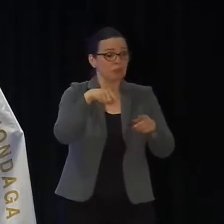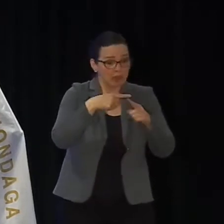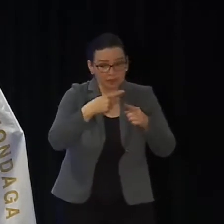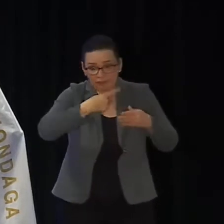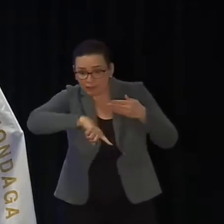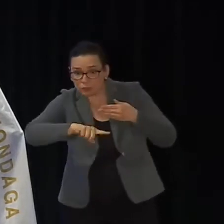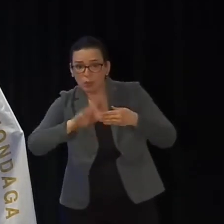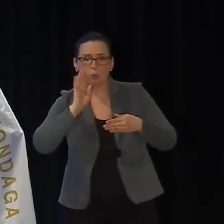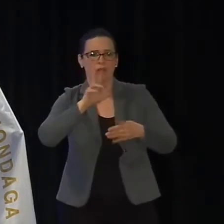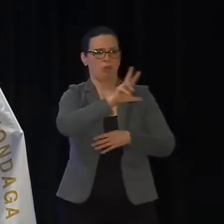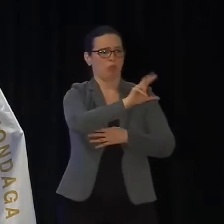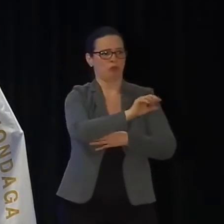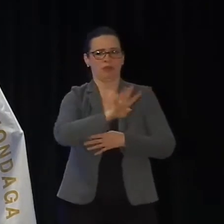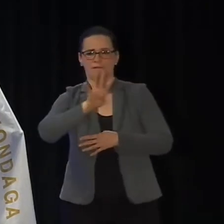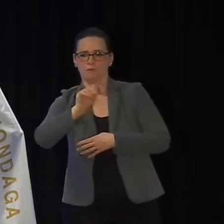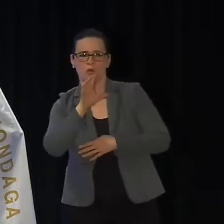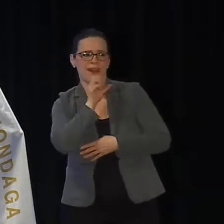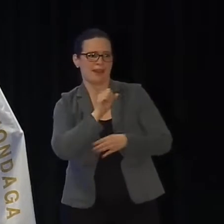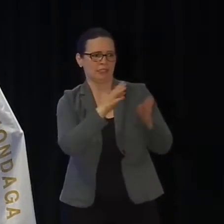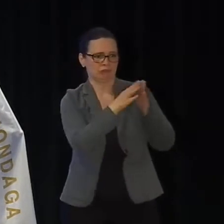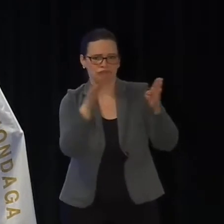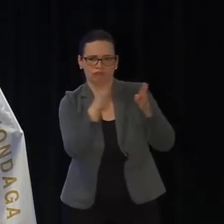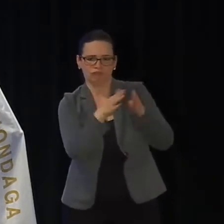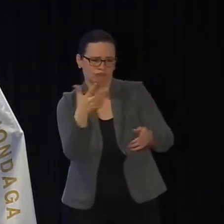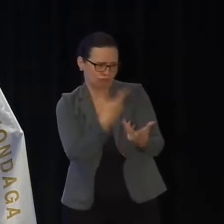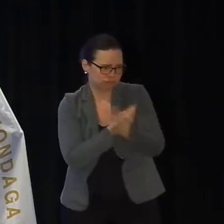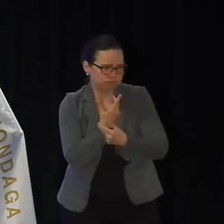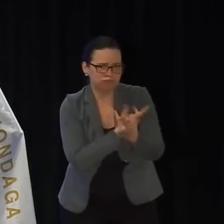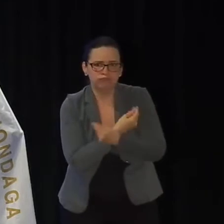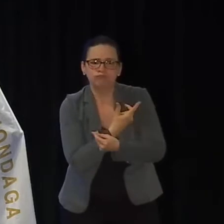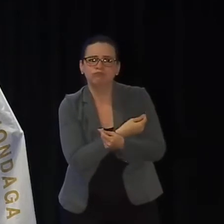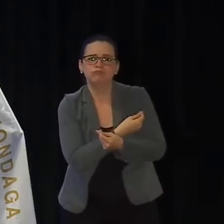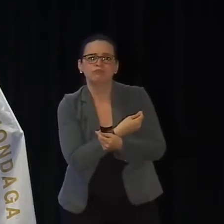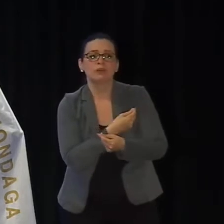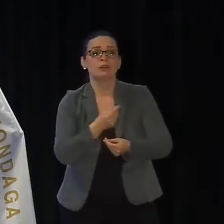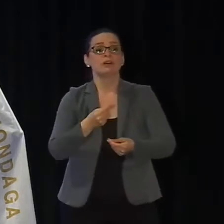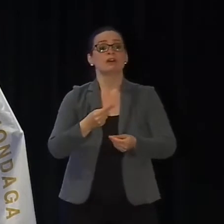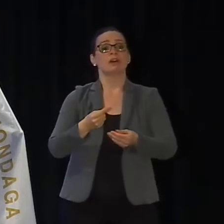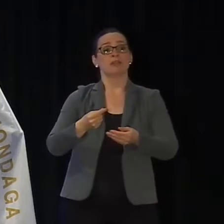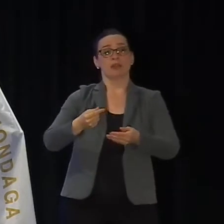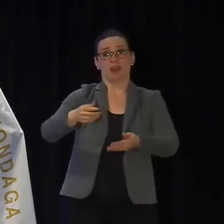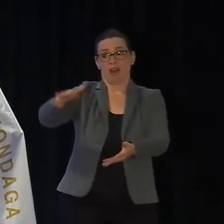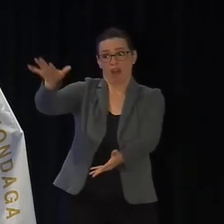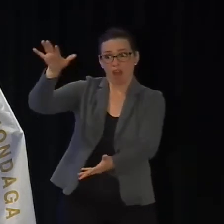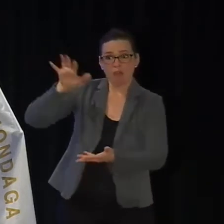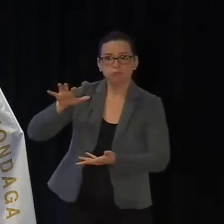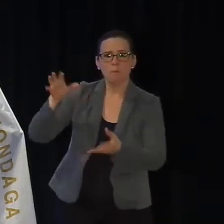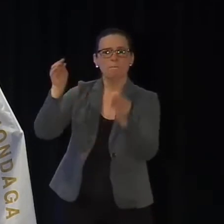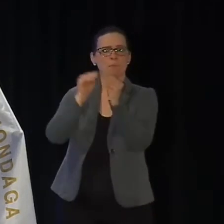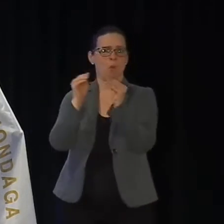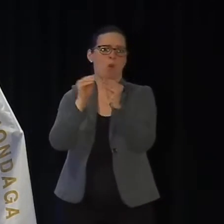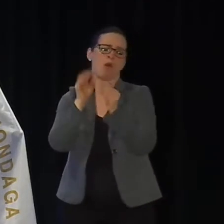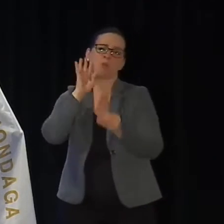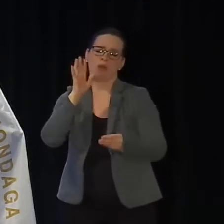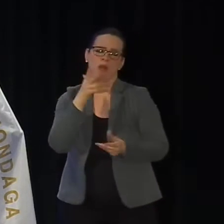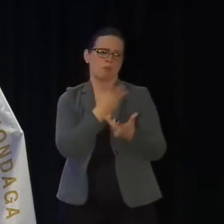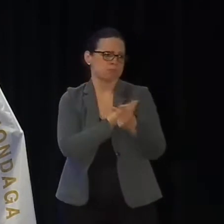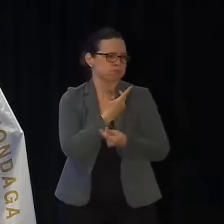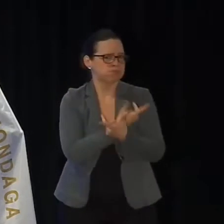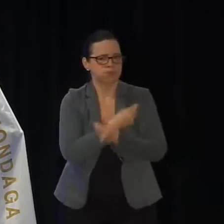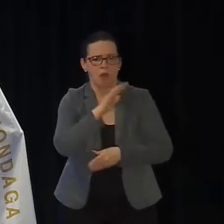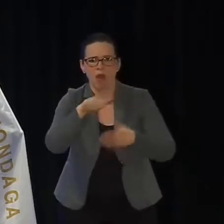I expect there to be more vaccine in next week's allotment. And so I think what you'll see is, one,